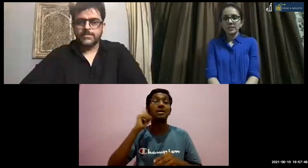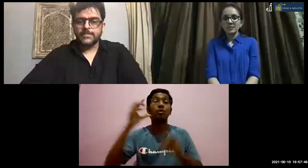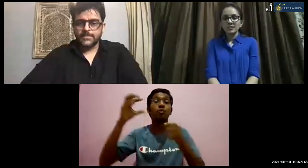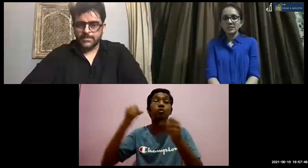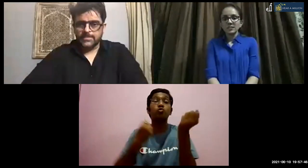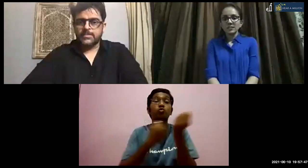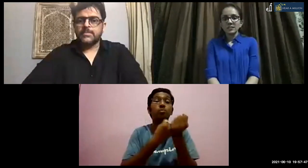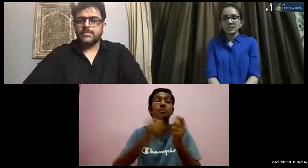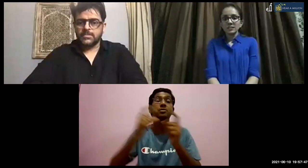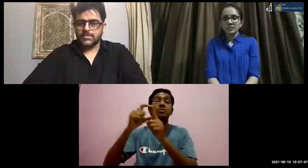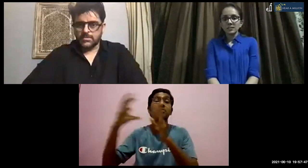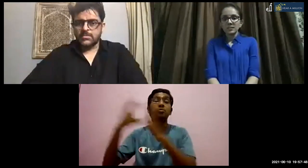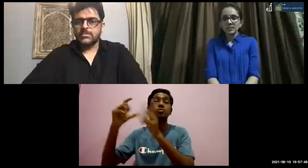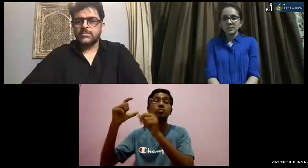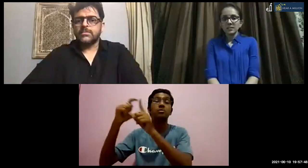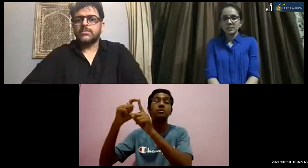All right.